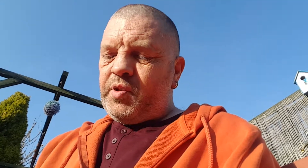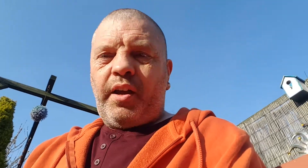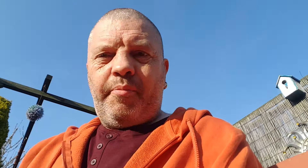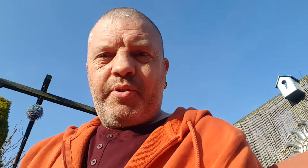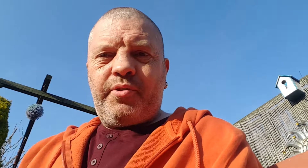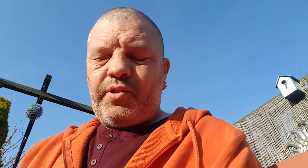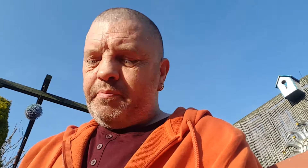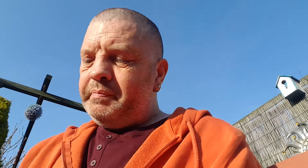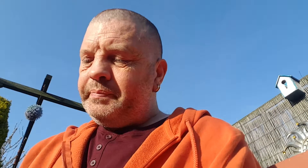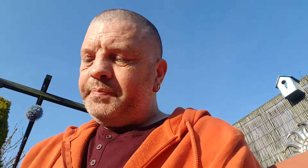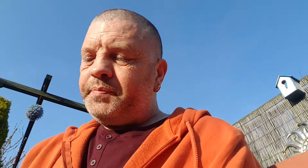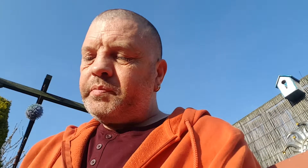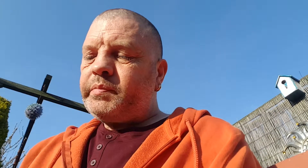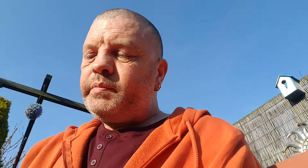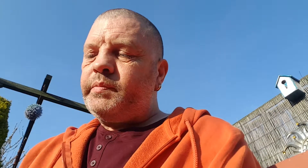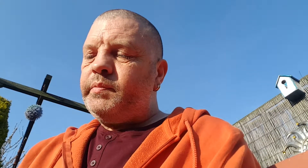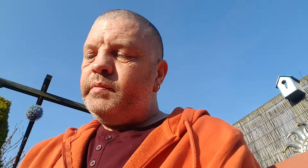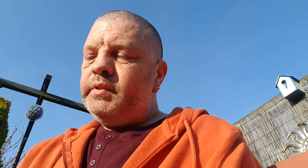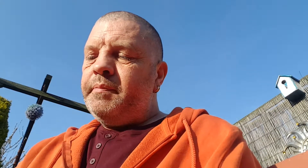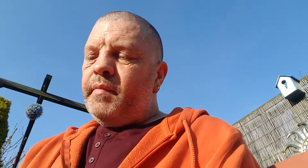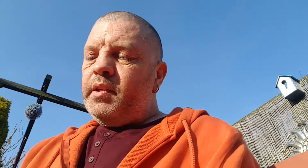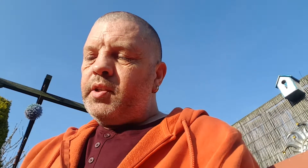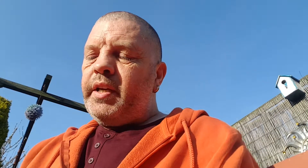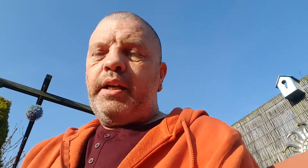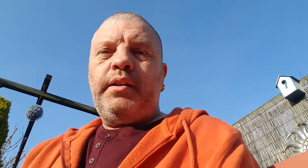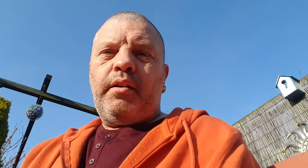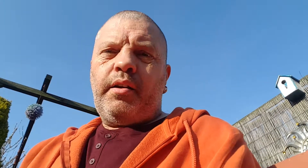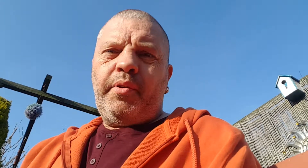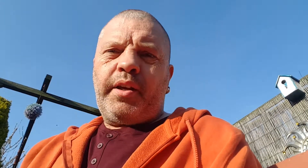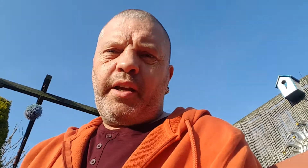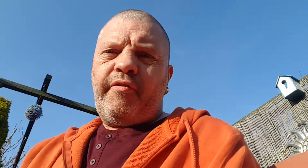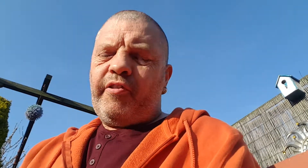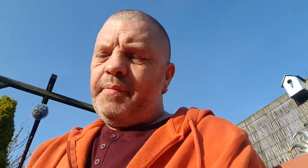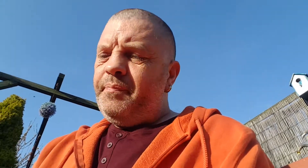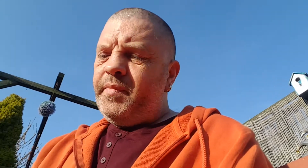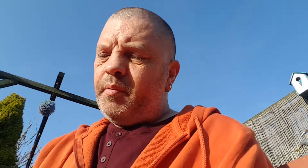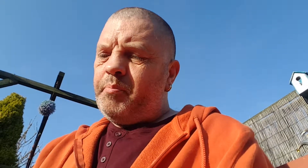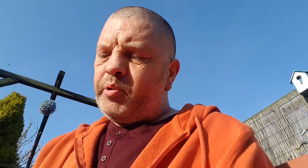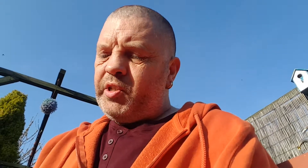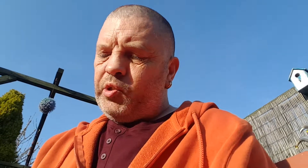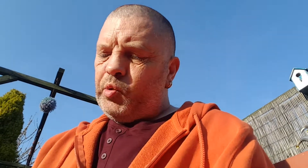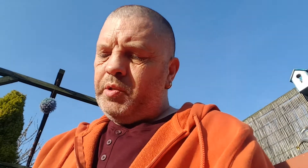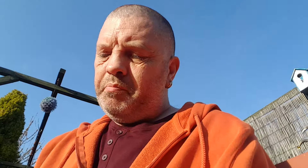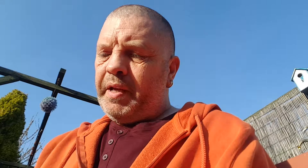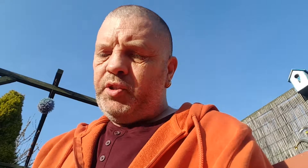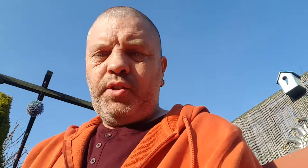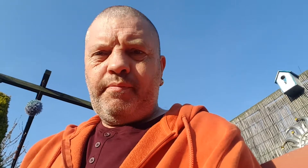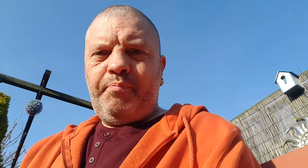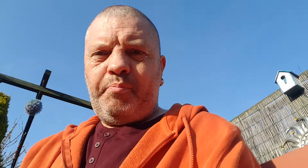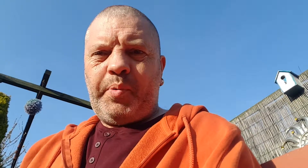started producing them. So yeah, I'm not going to go for a precision bass